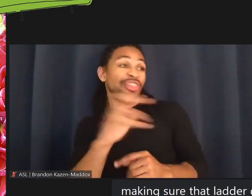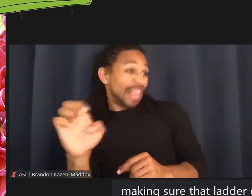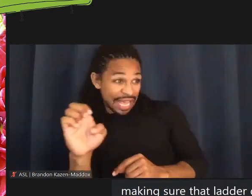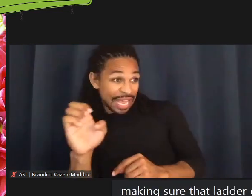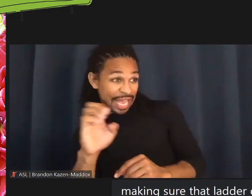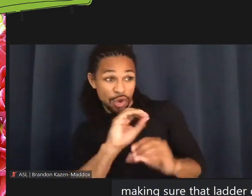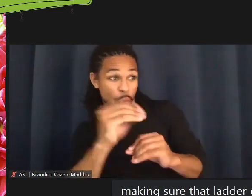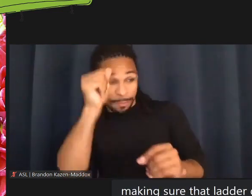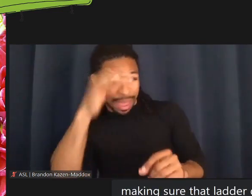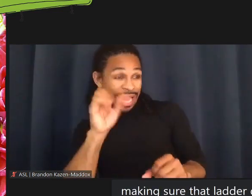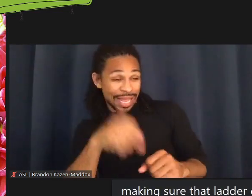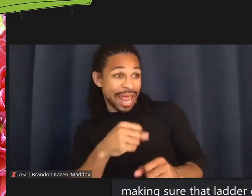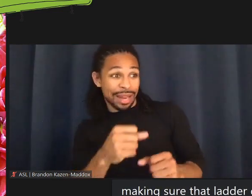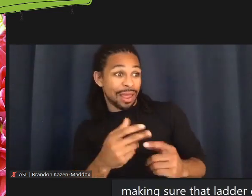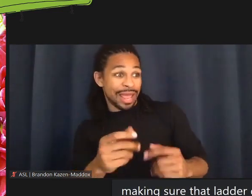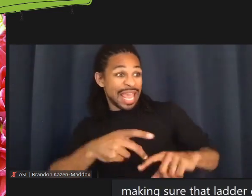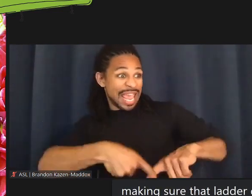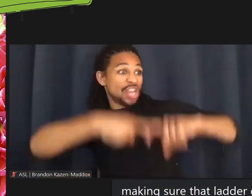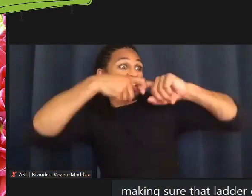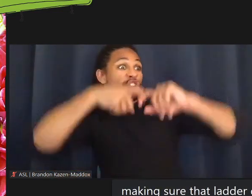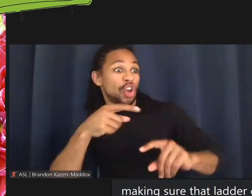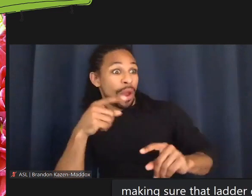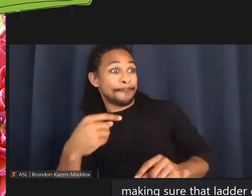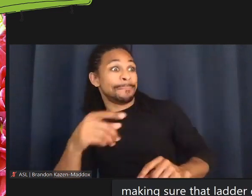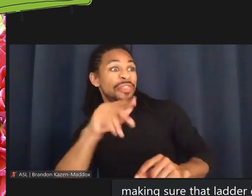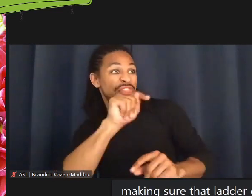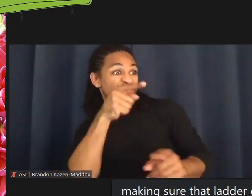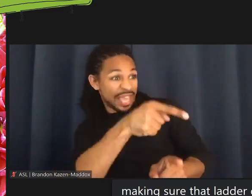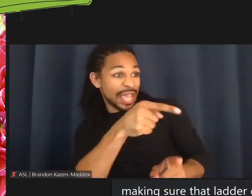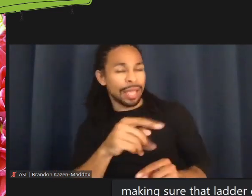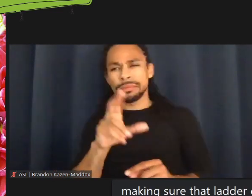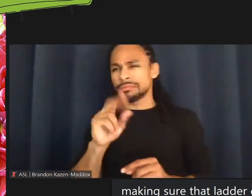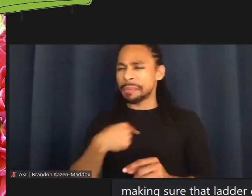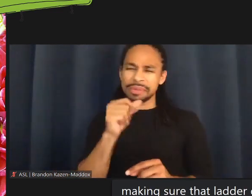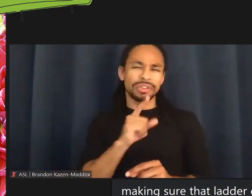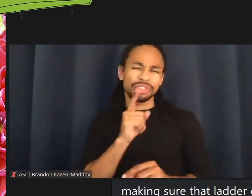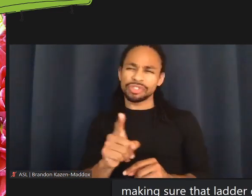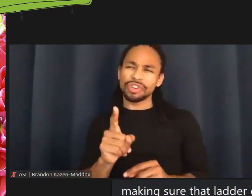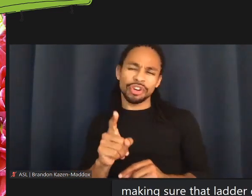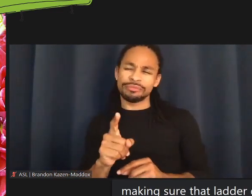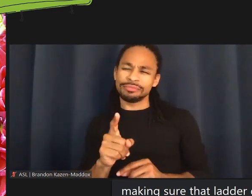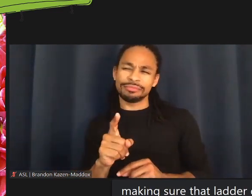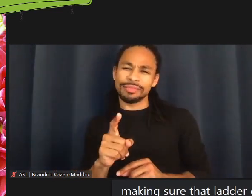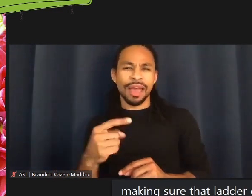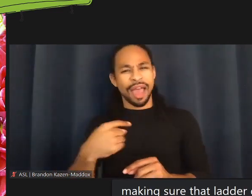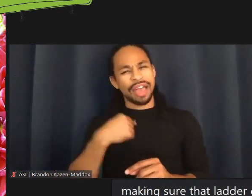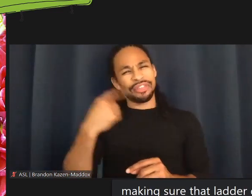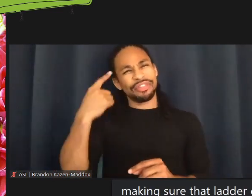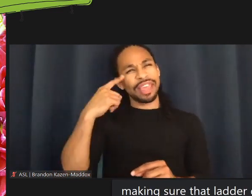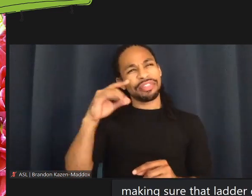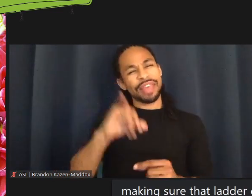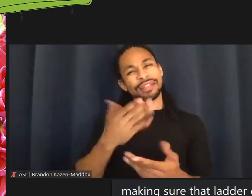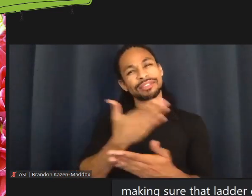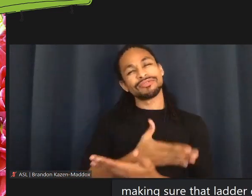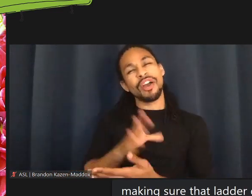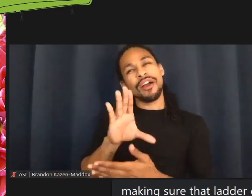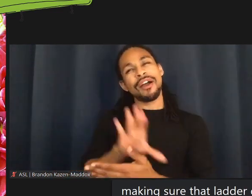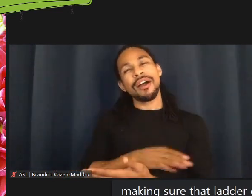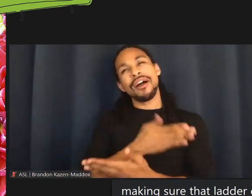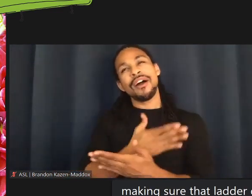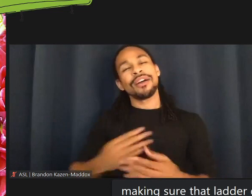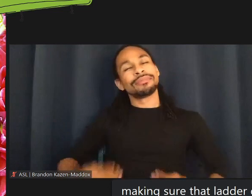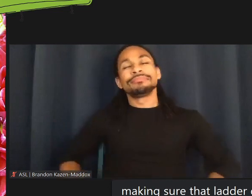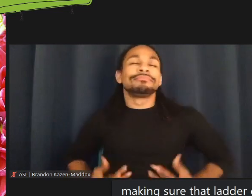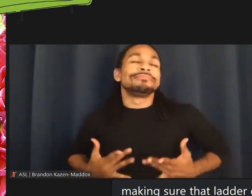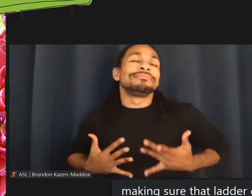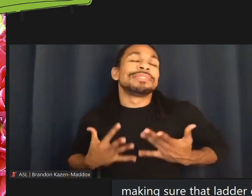I'm not so sure, friend. I hear that song, that unending crescendo.